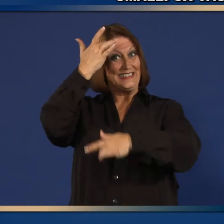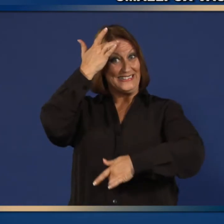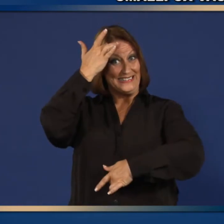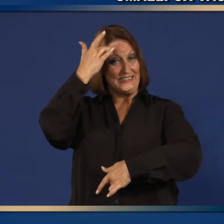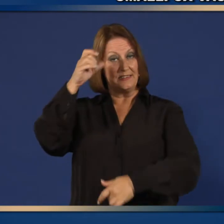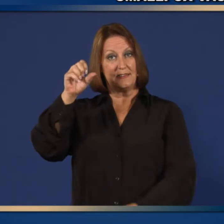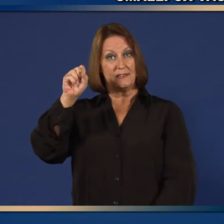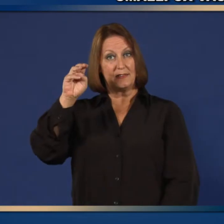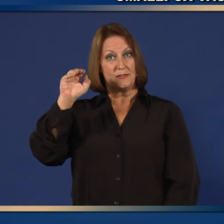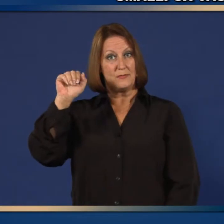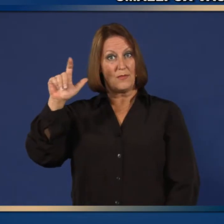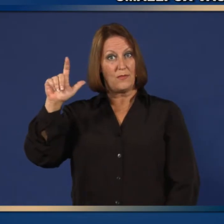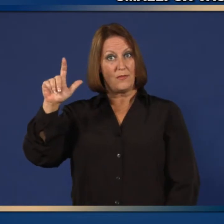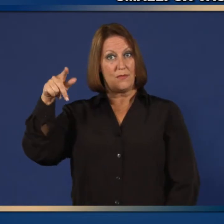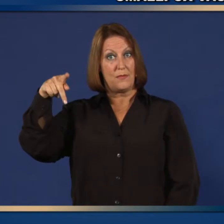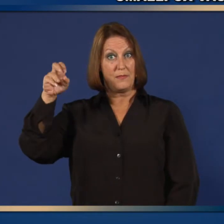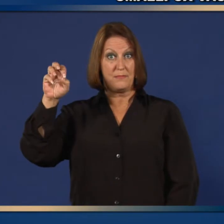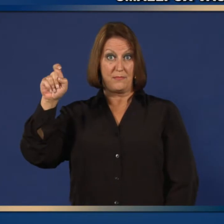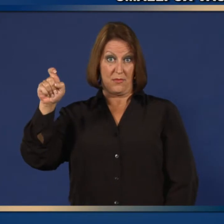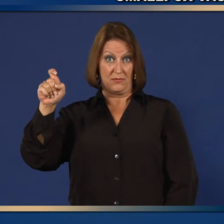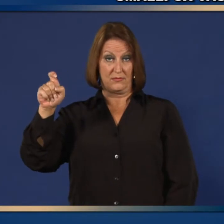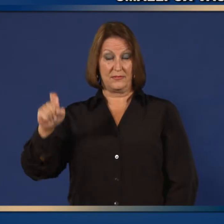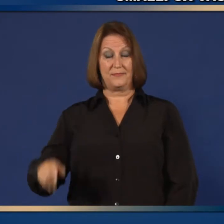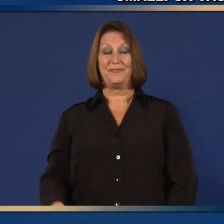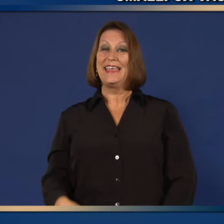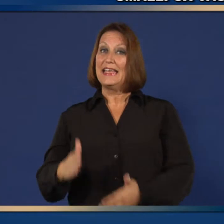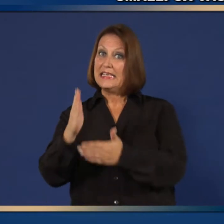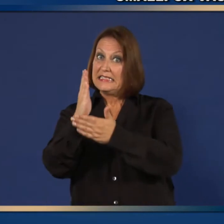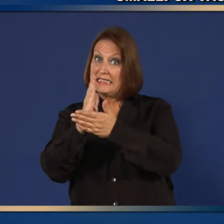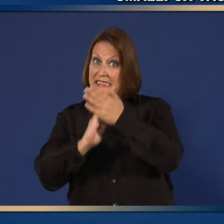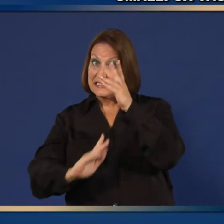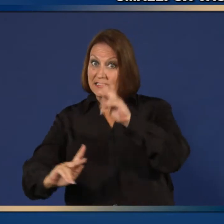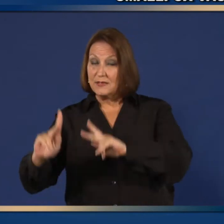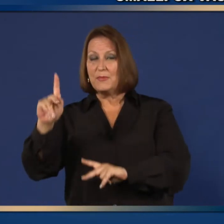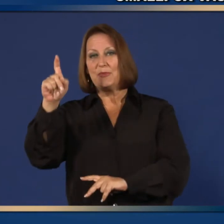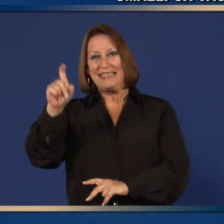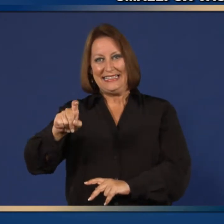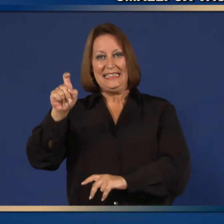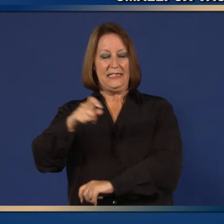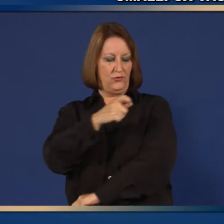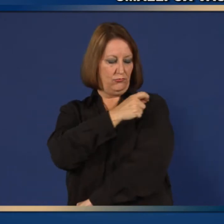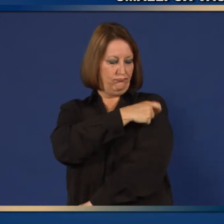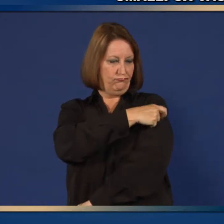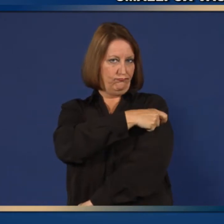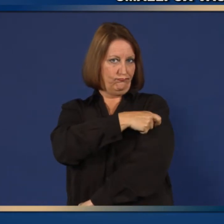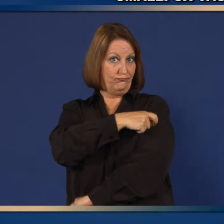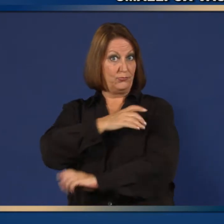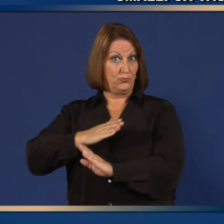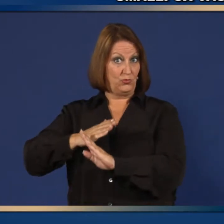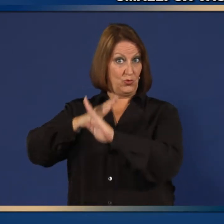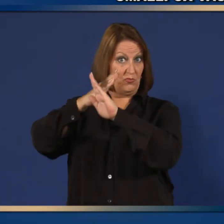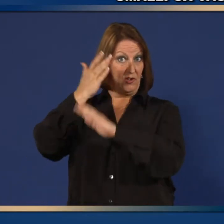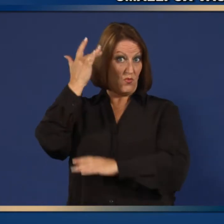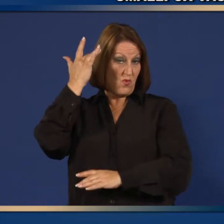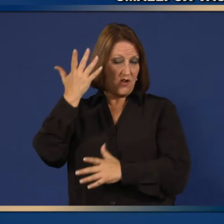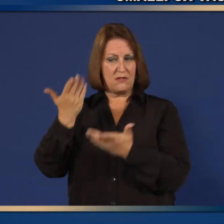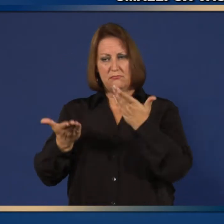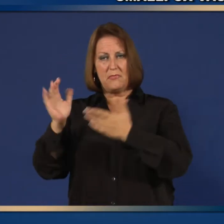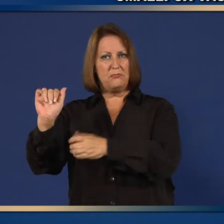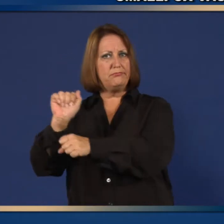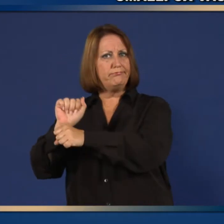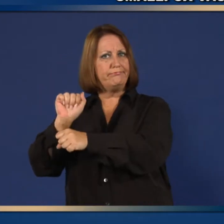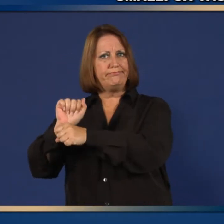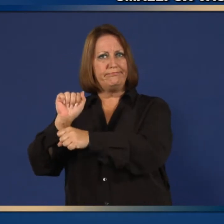Some people should get the vaccine because they work with smallpox or